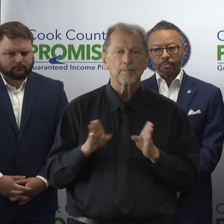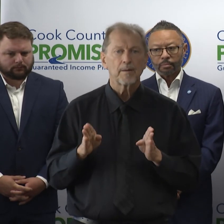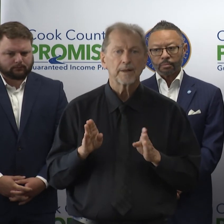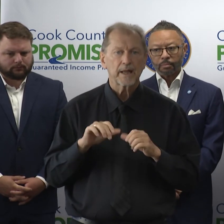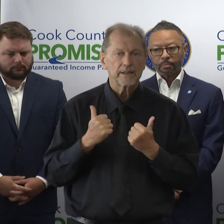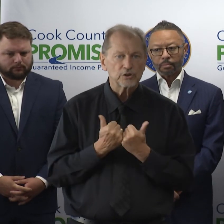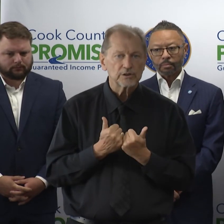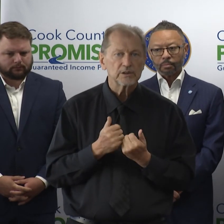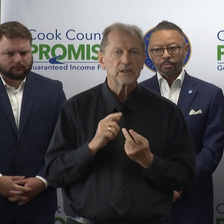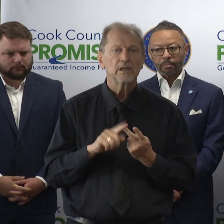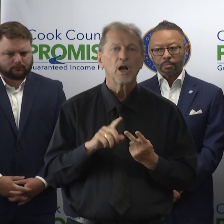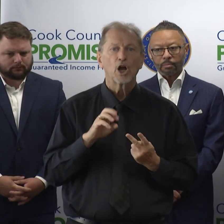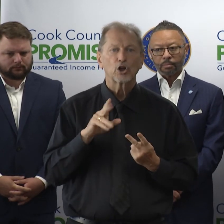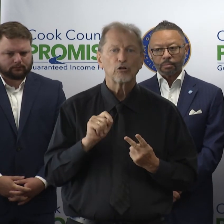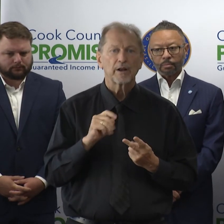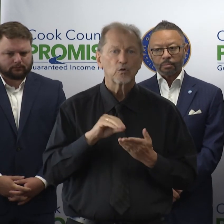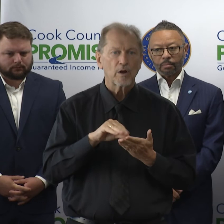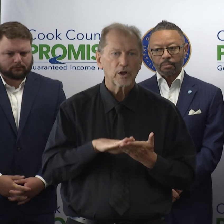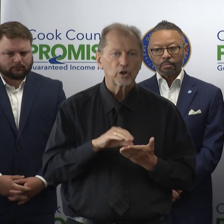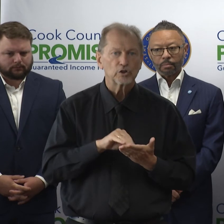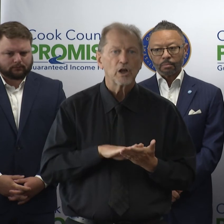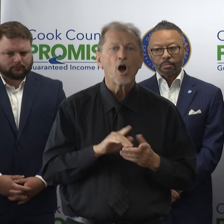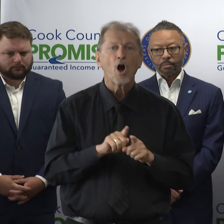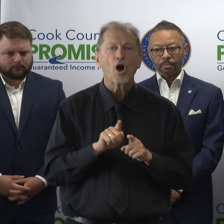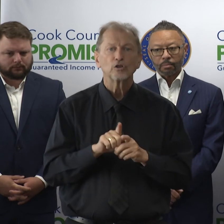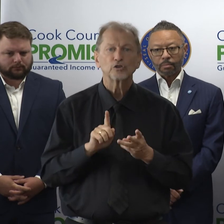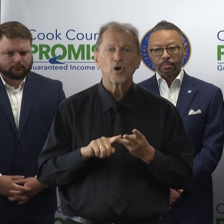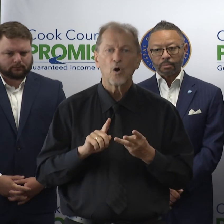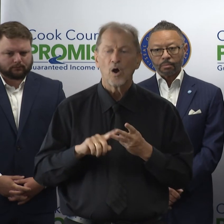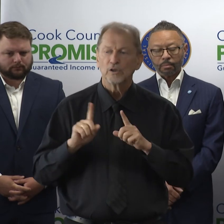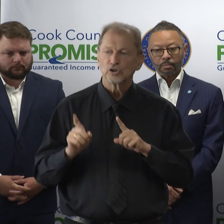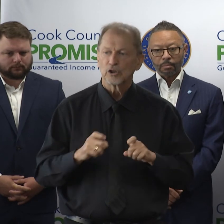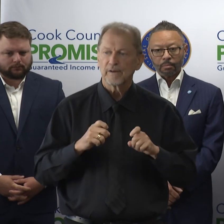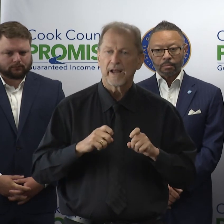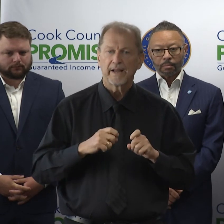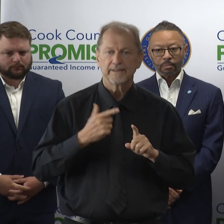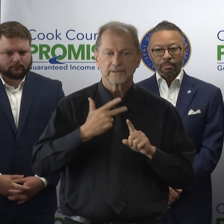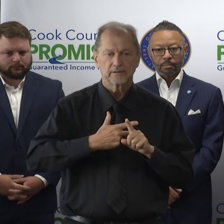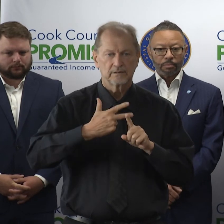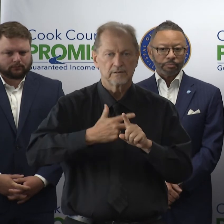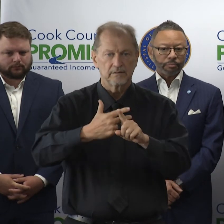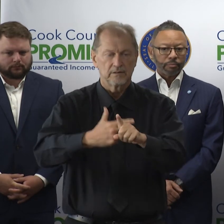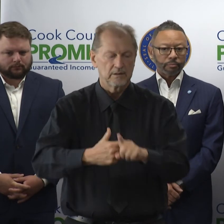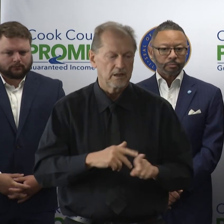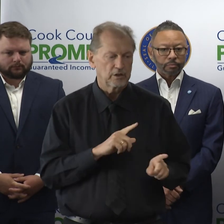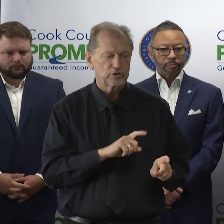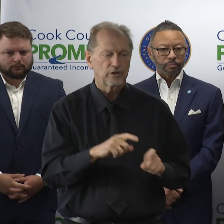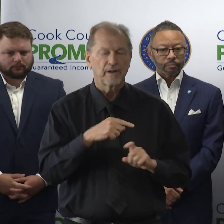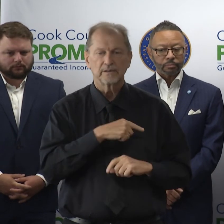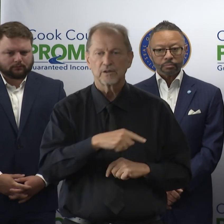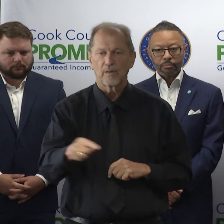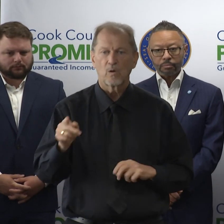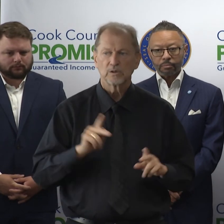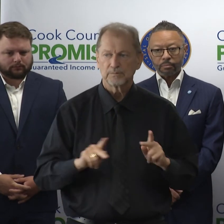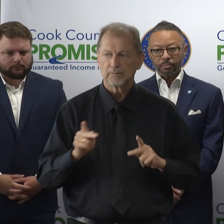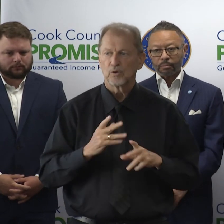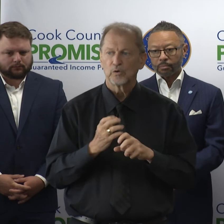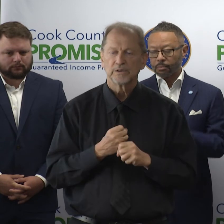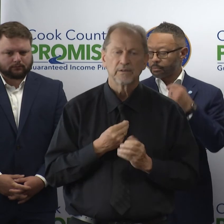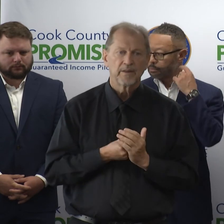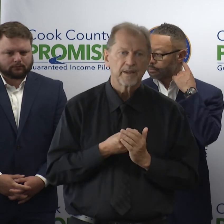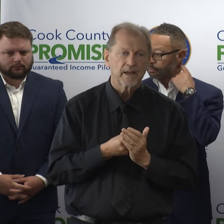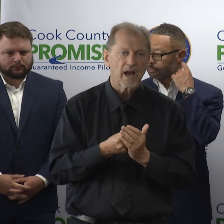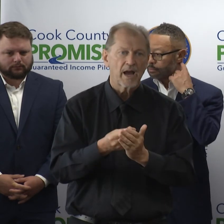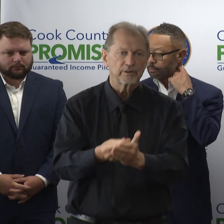credit records and things like that. Also surveys, quarterly surveys that will be going out to both folks receiving the cash and